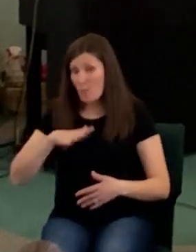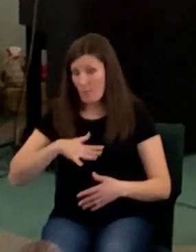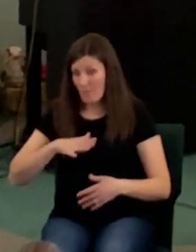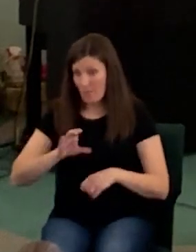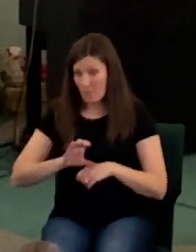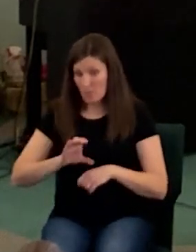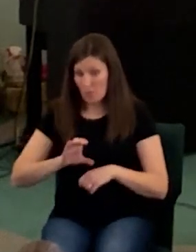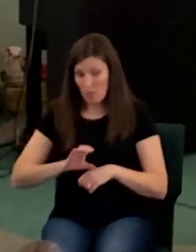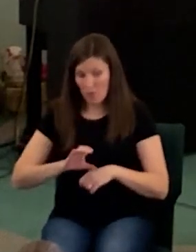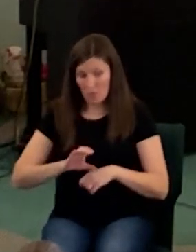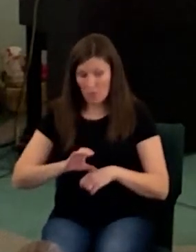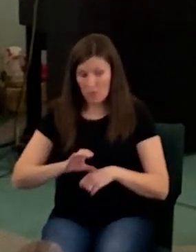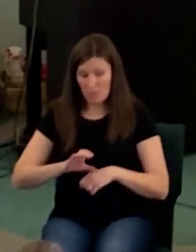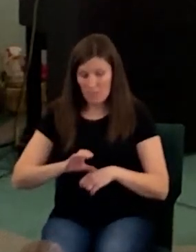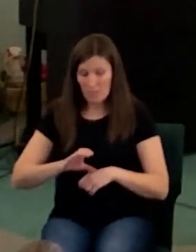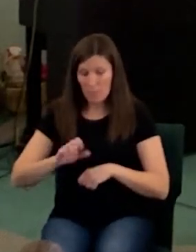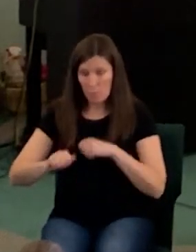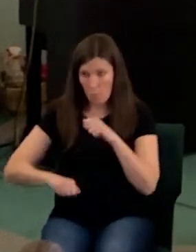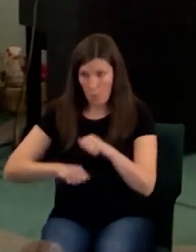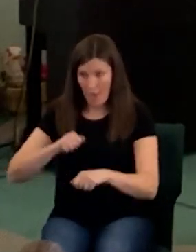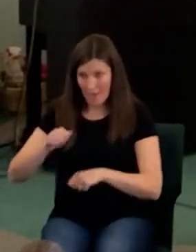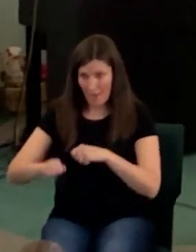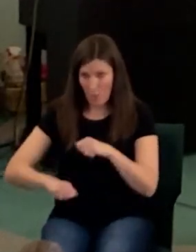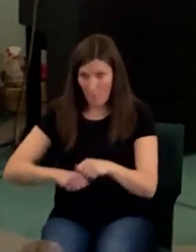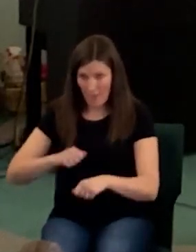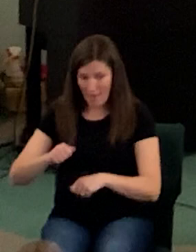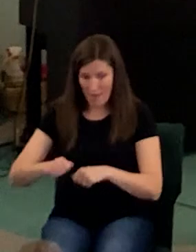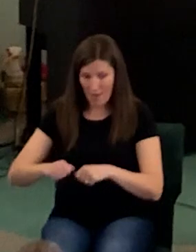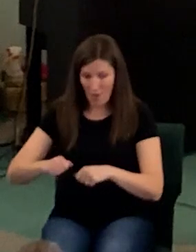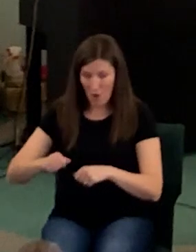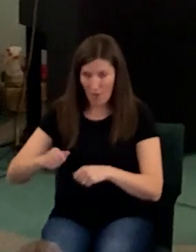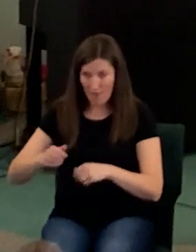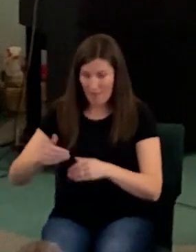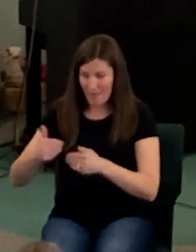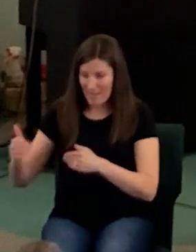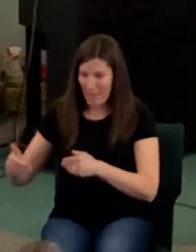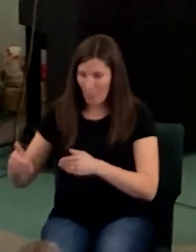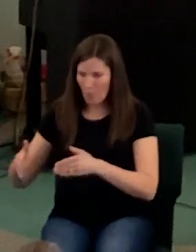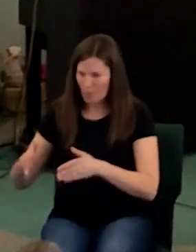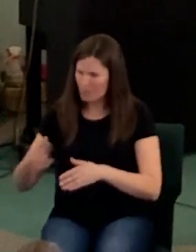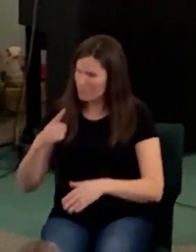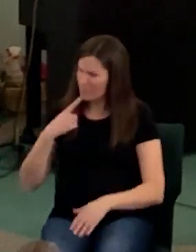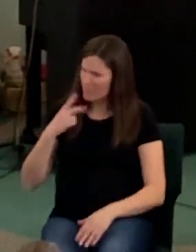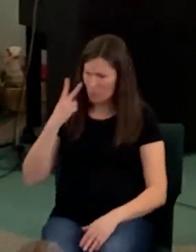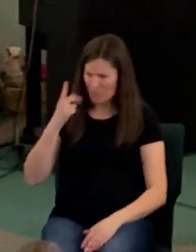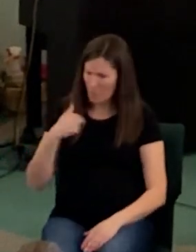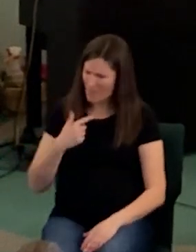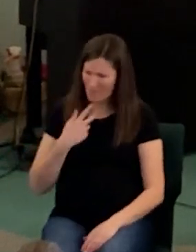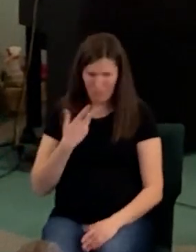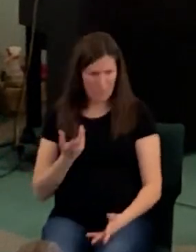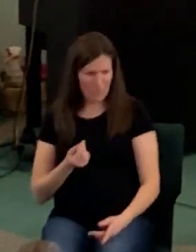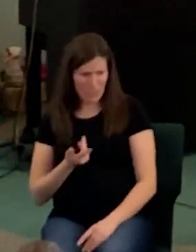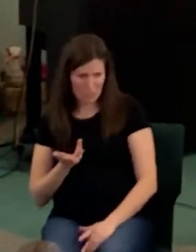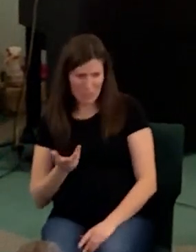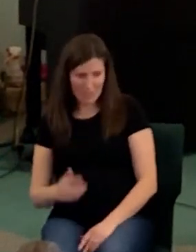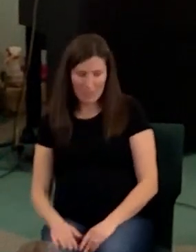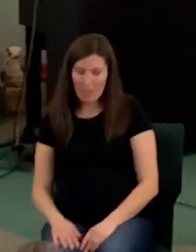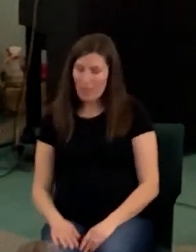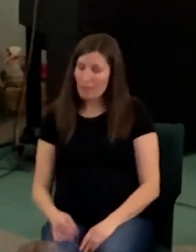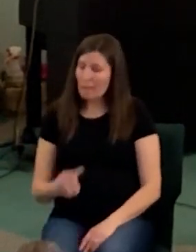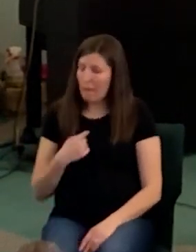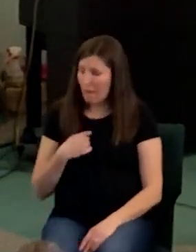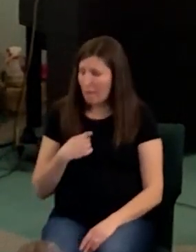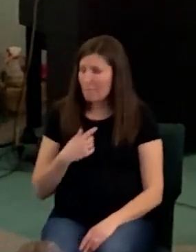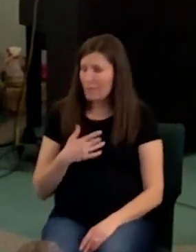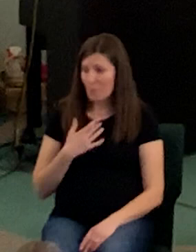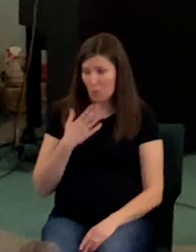surgery, so she would ride her tricycle every afternoon around our neighborhood. And she said, "What are you doing?" As I'm about to